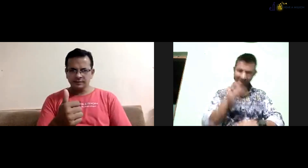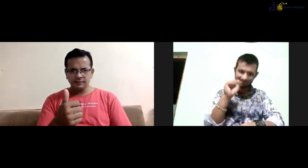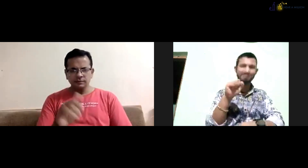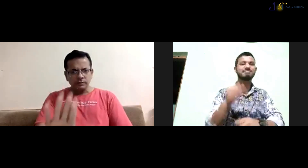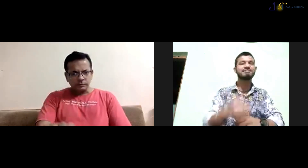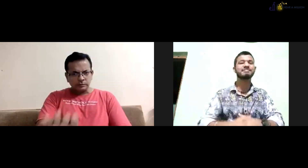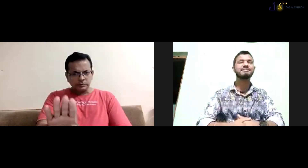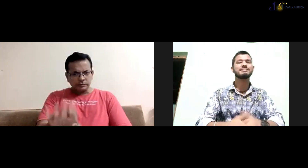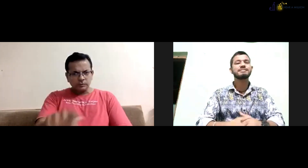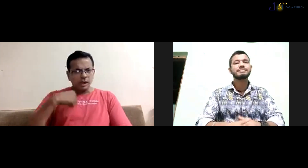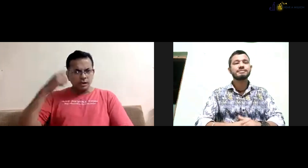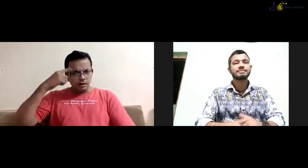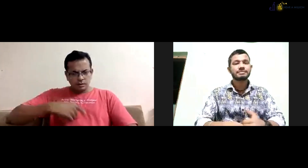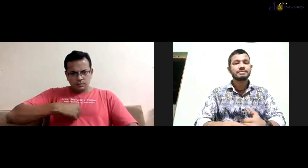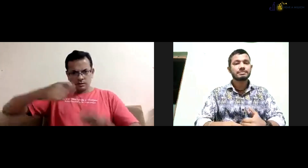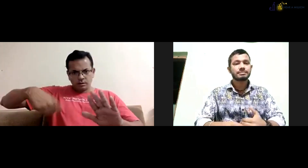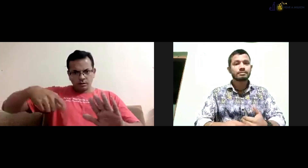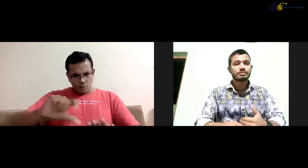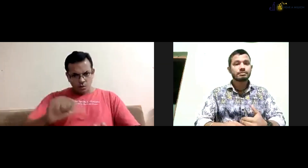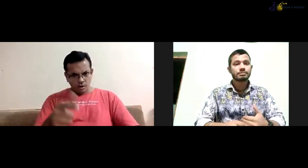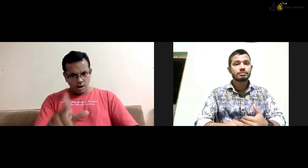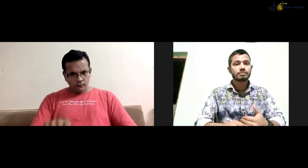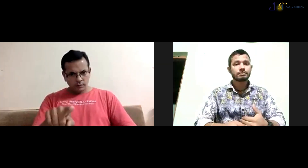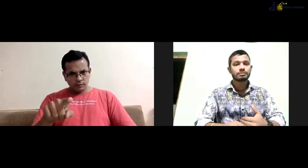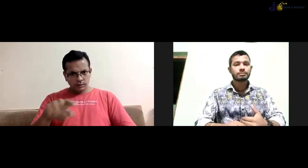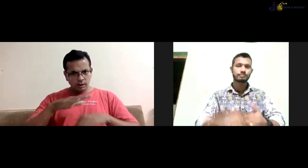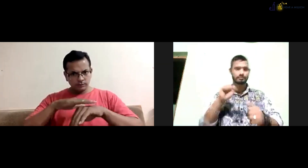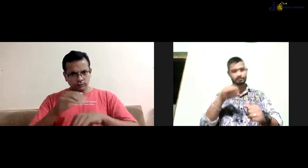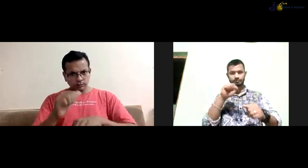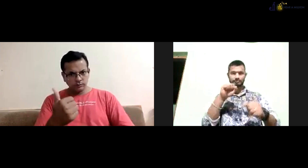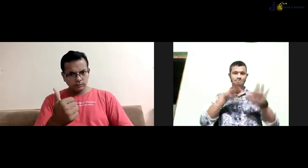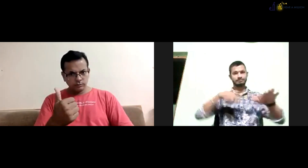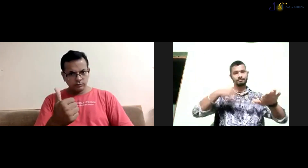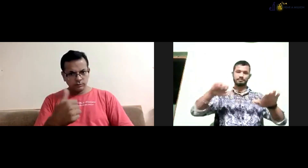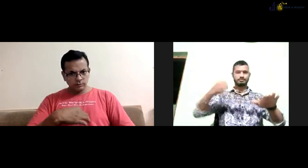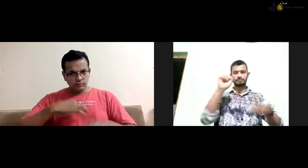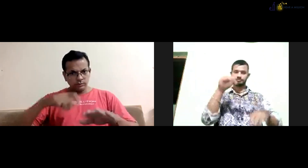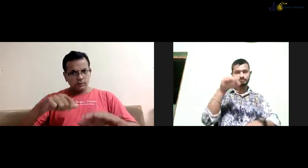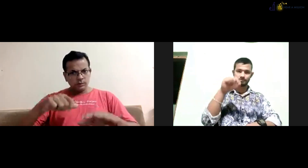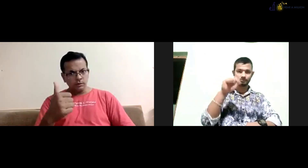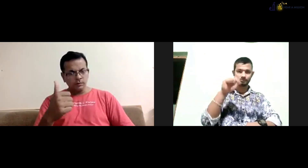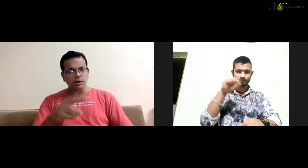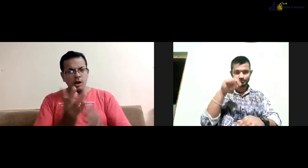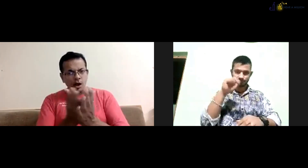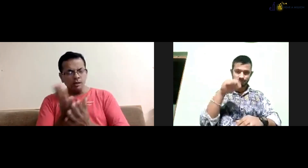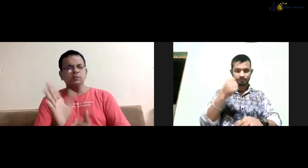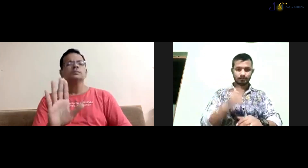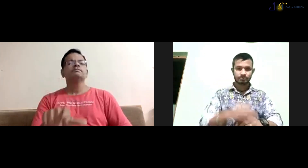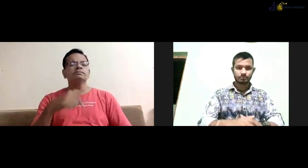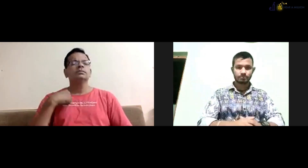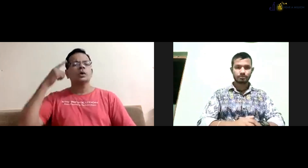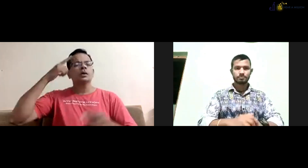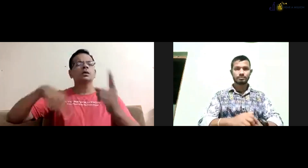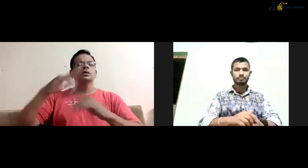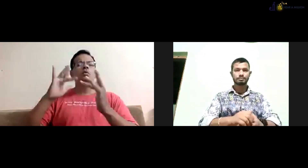No, you can do. There are a lot of opportunities. Can you do the tailoring work? Do you have the experience? Yes, yes, I know